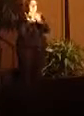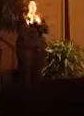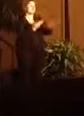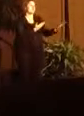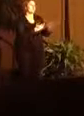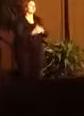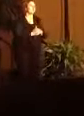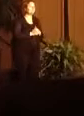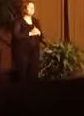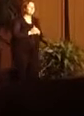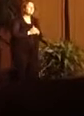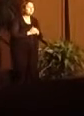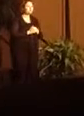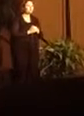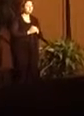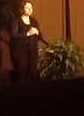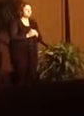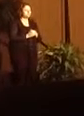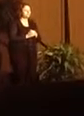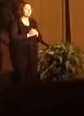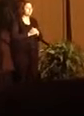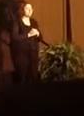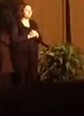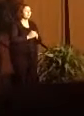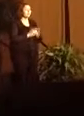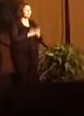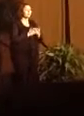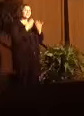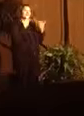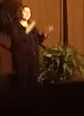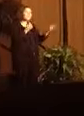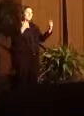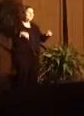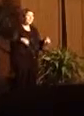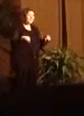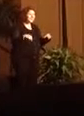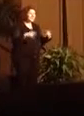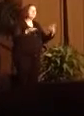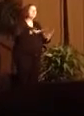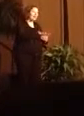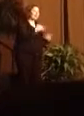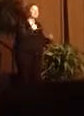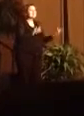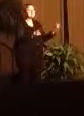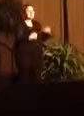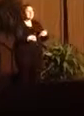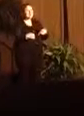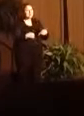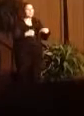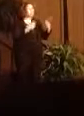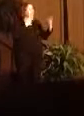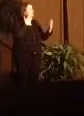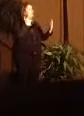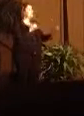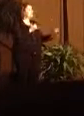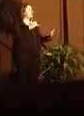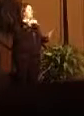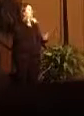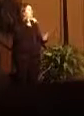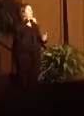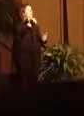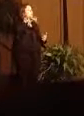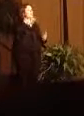guys. And I want to thank you guys all for having me here. And I know we're going to do some question and